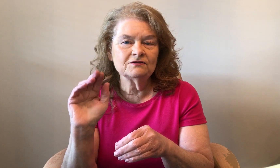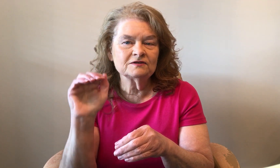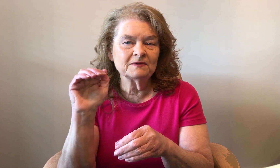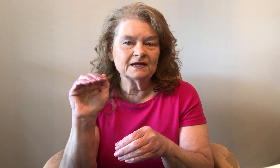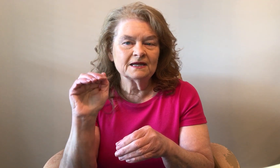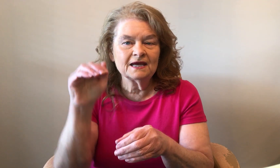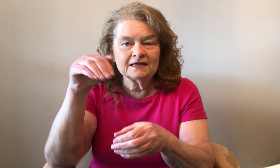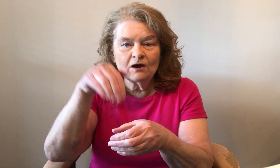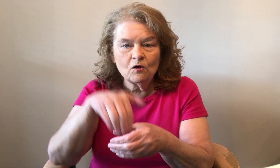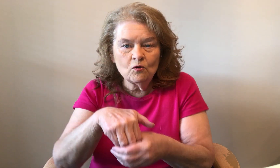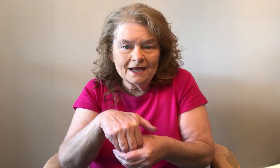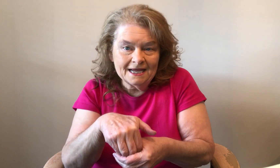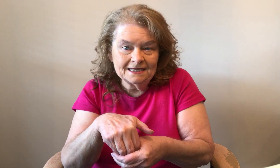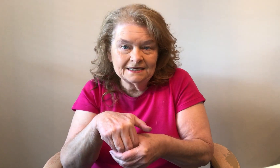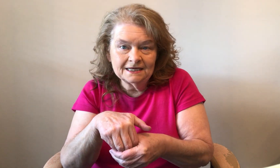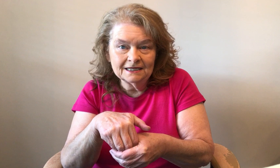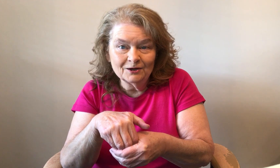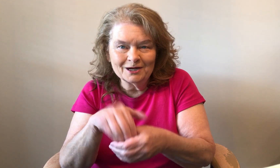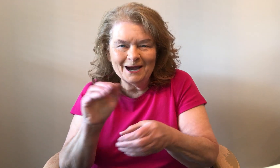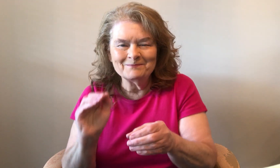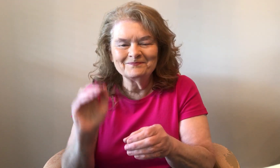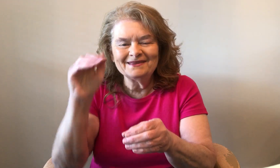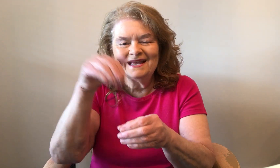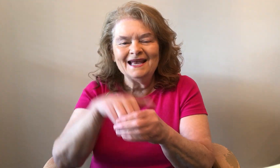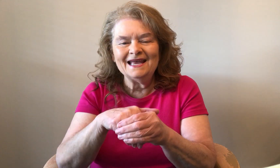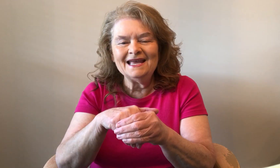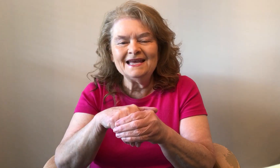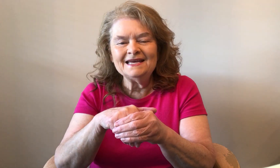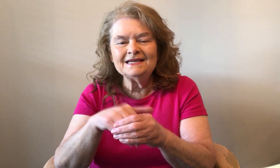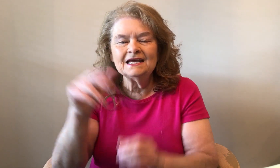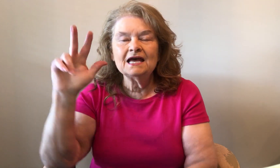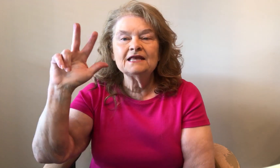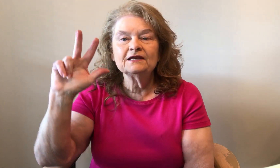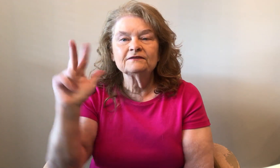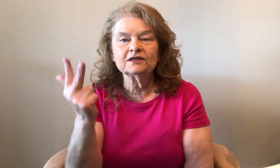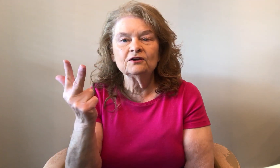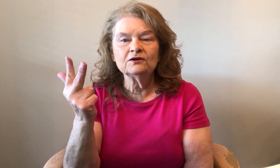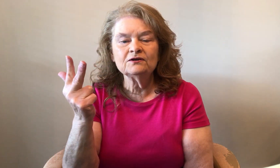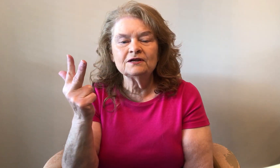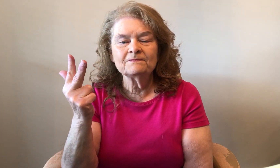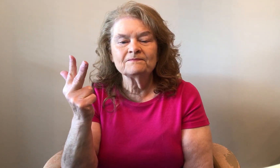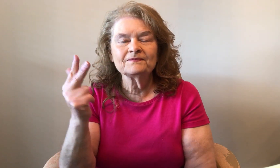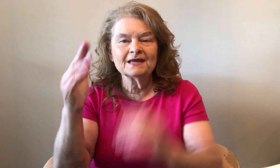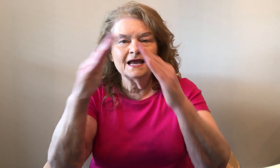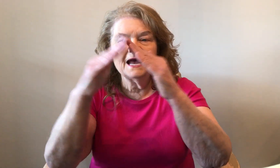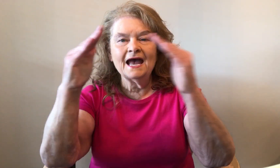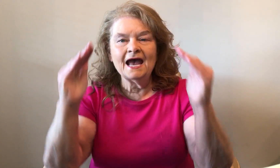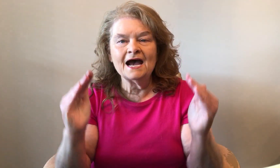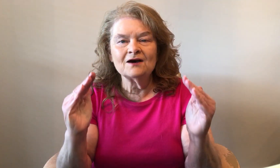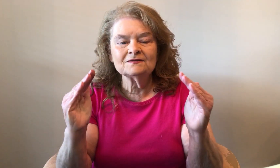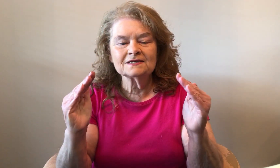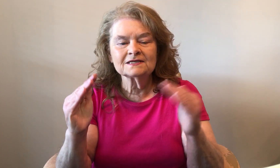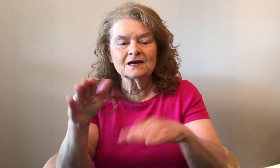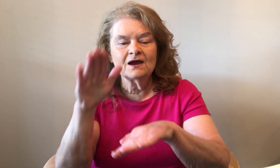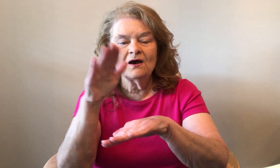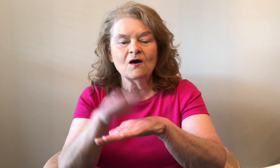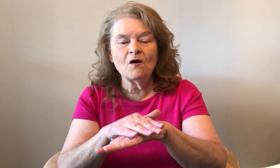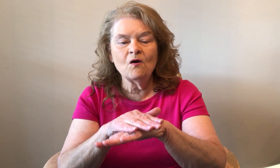but the whole hand in the little cup. In the 3rd house